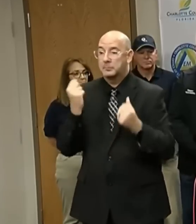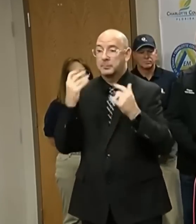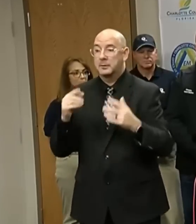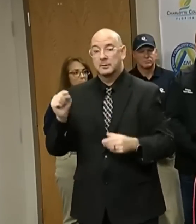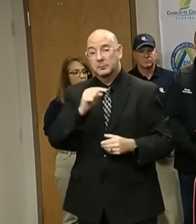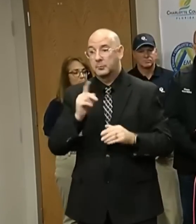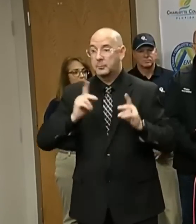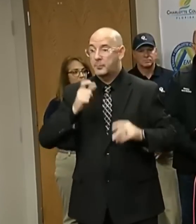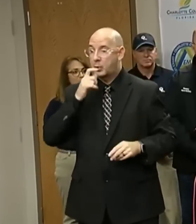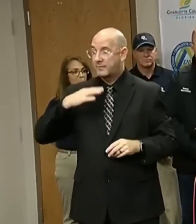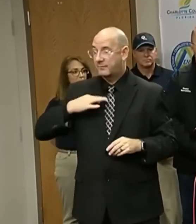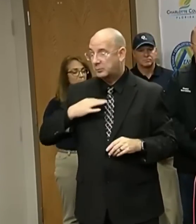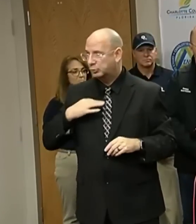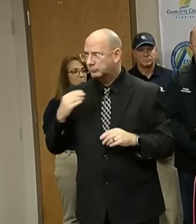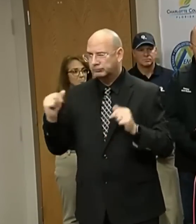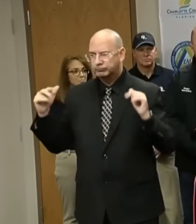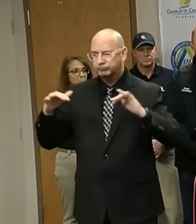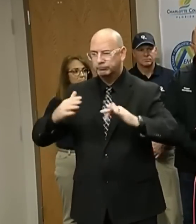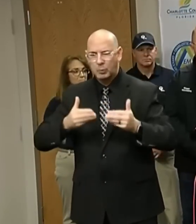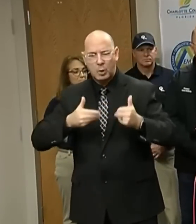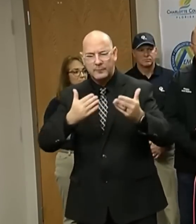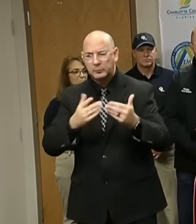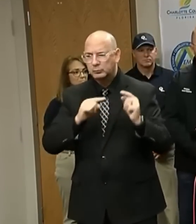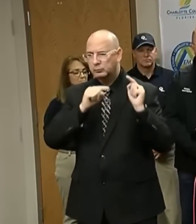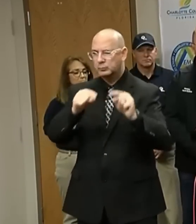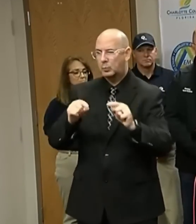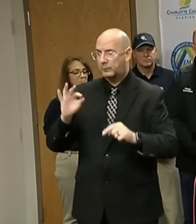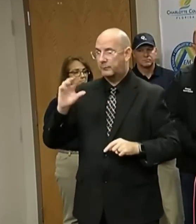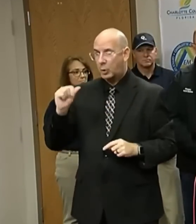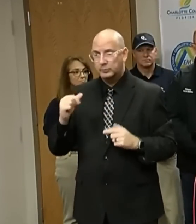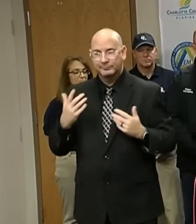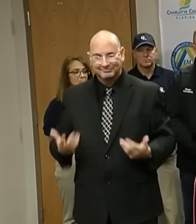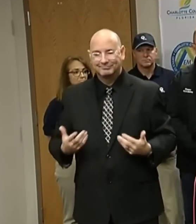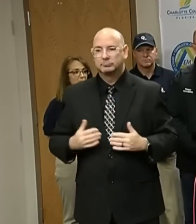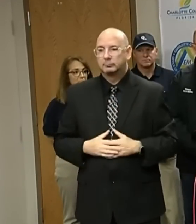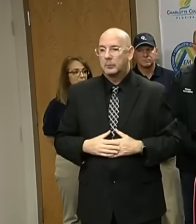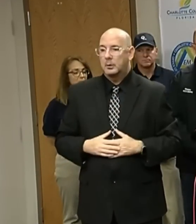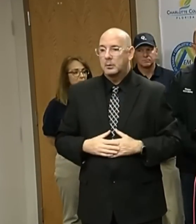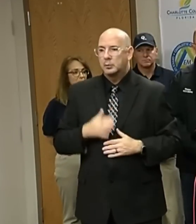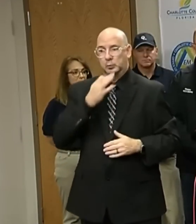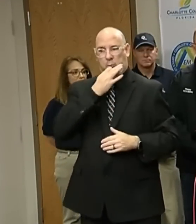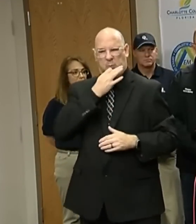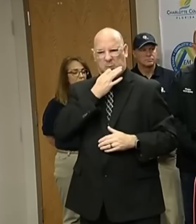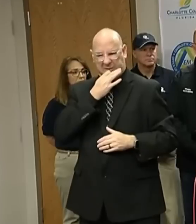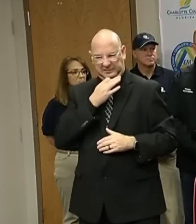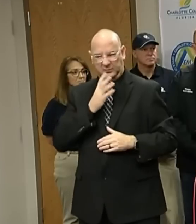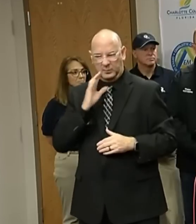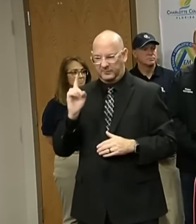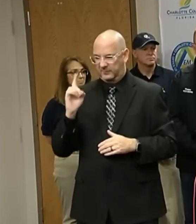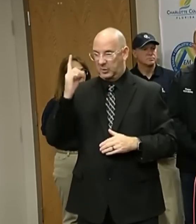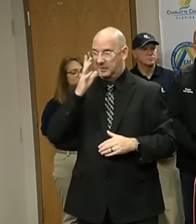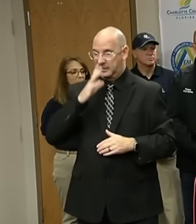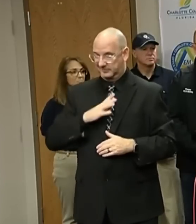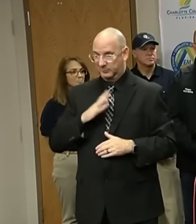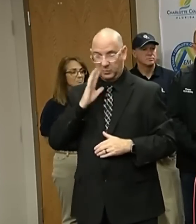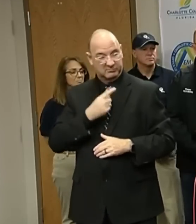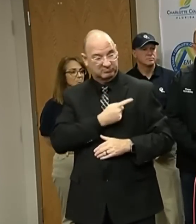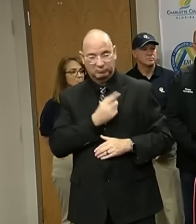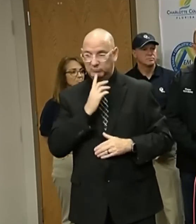the state of Florida, particularly down in this region, and the First Lady will talk in a minute, but we have a fund,